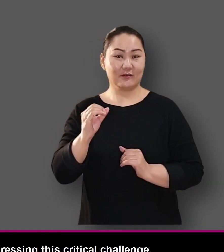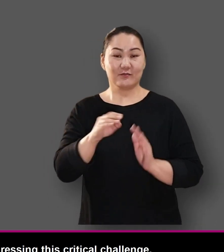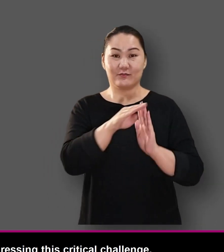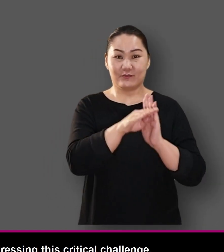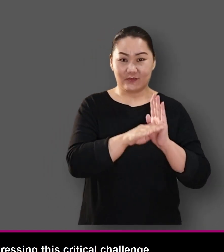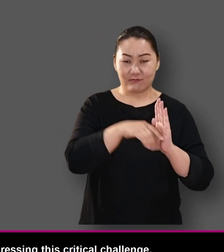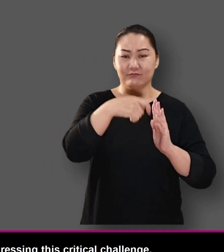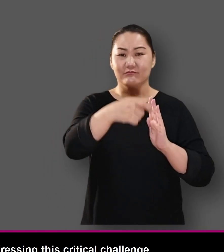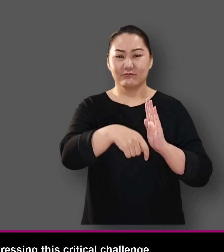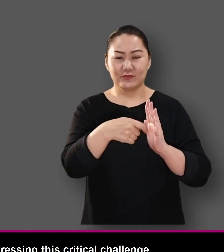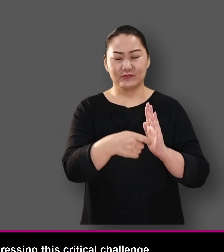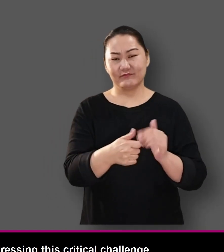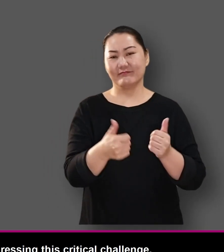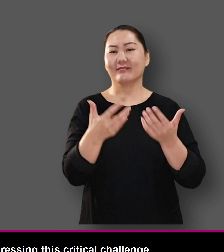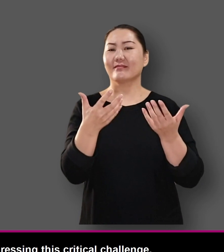challenge.